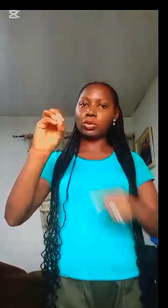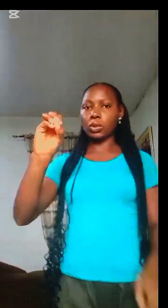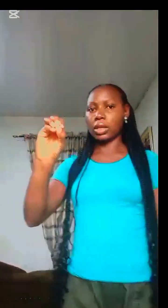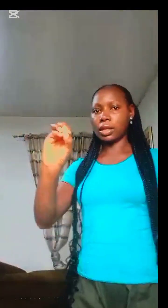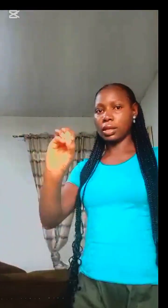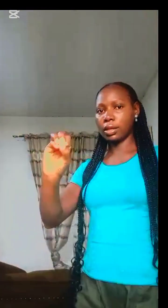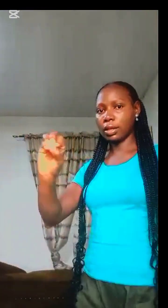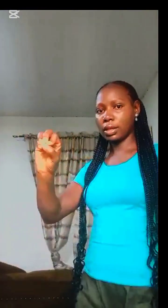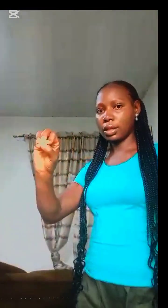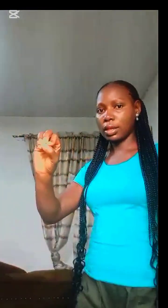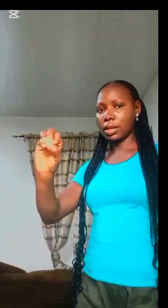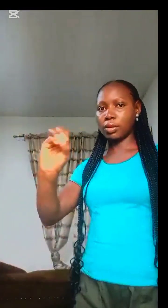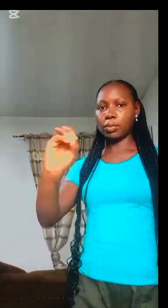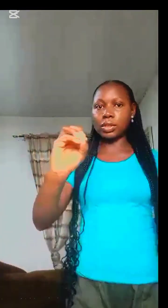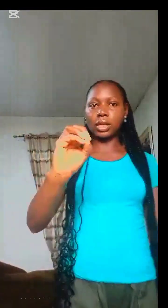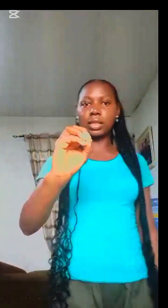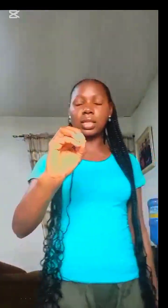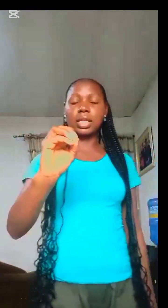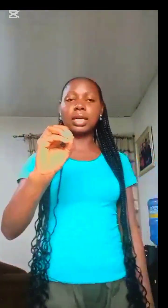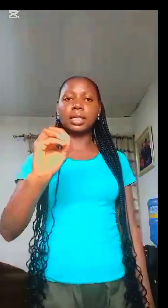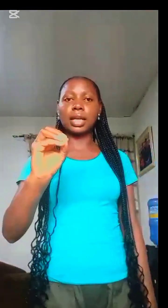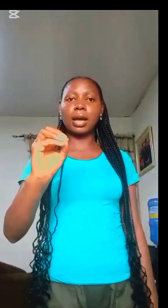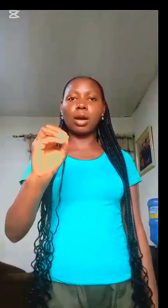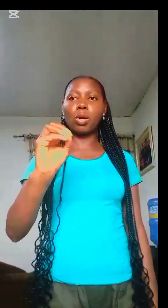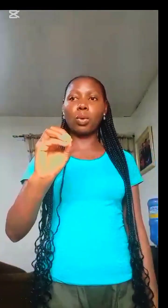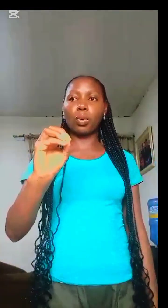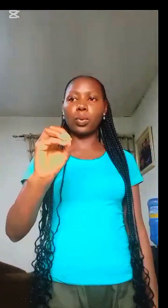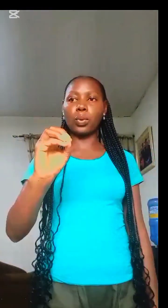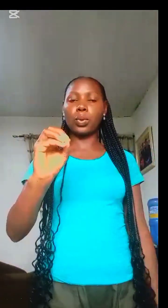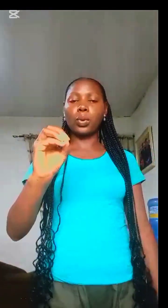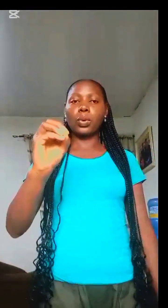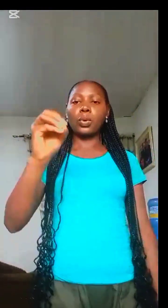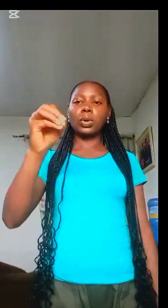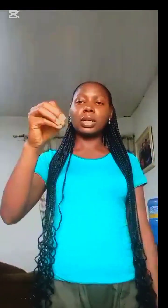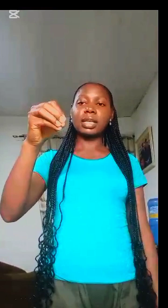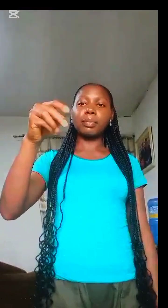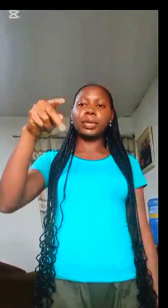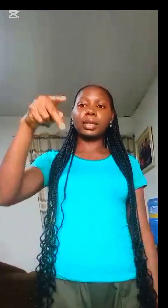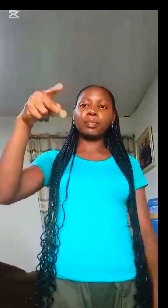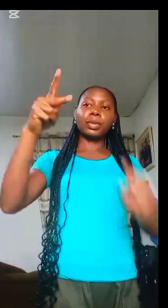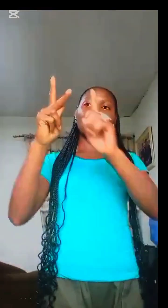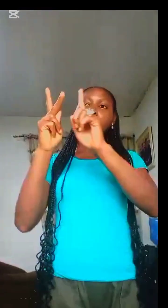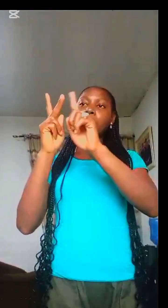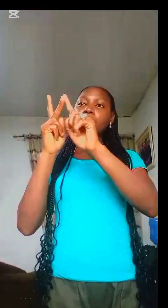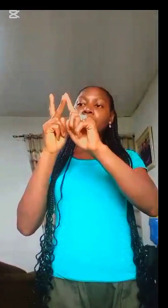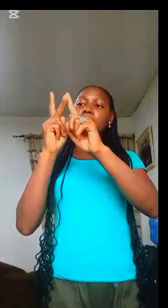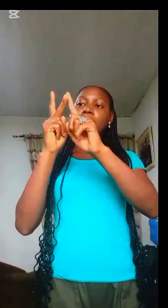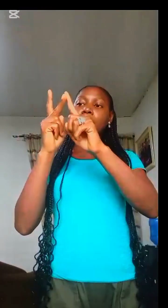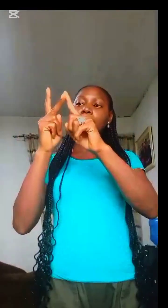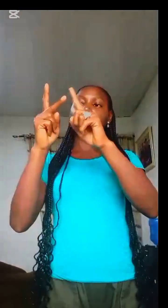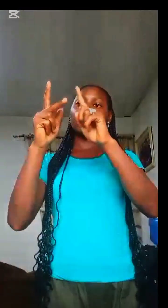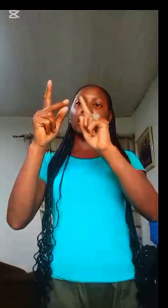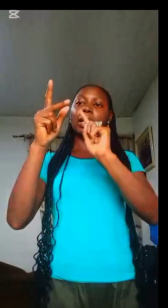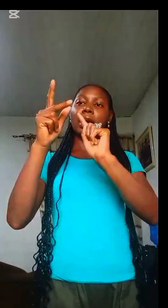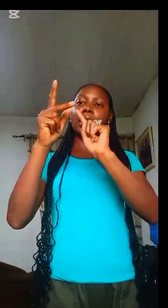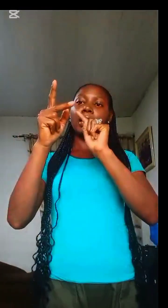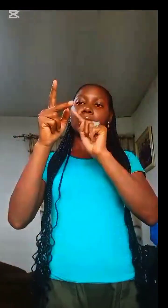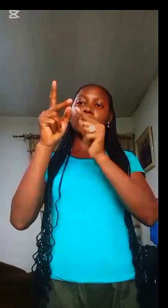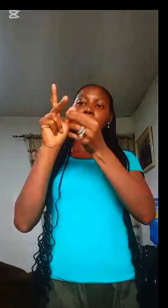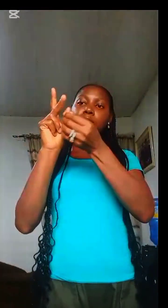way represents letter O. Letter P. Our middle finger and our